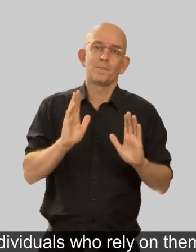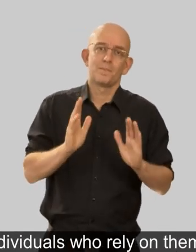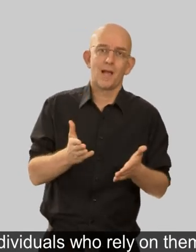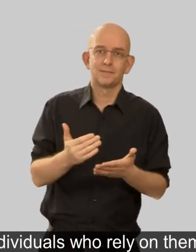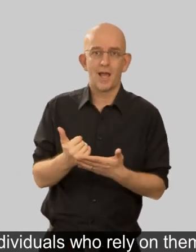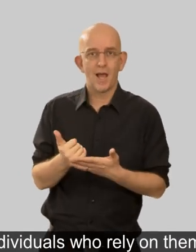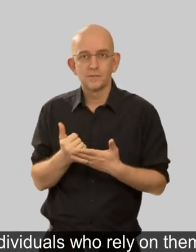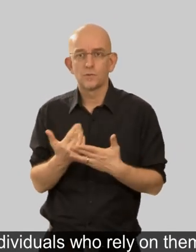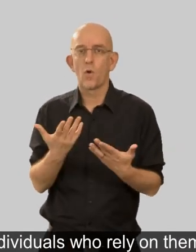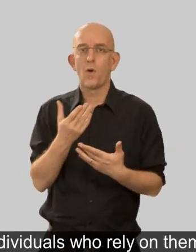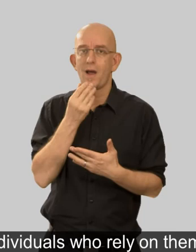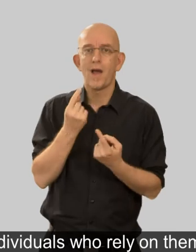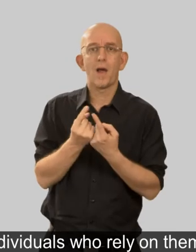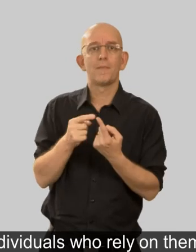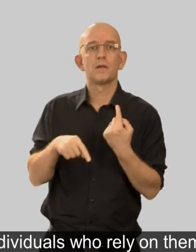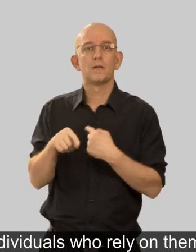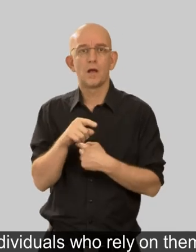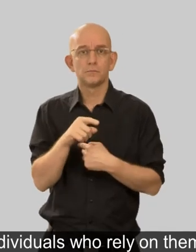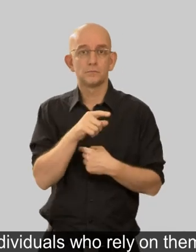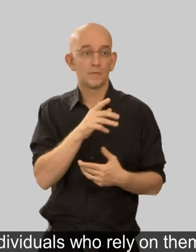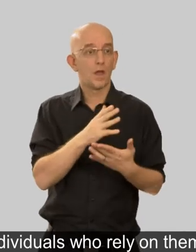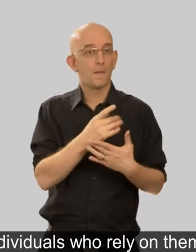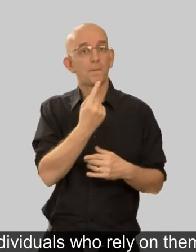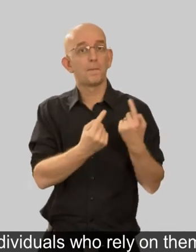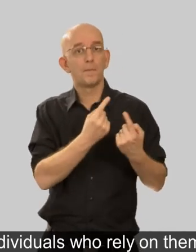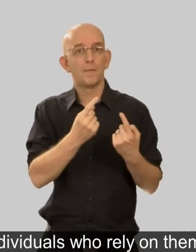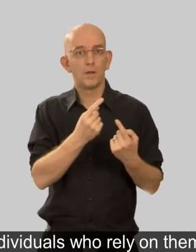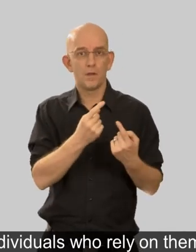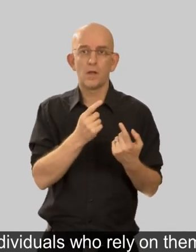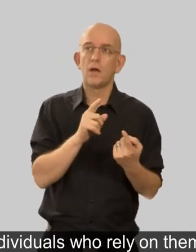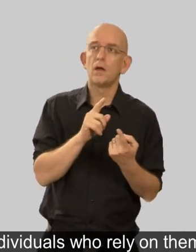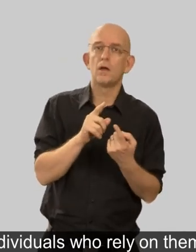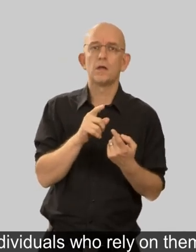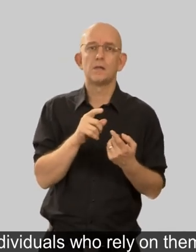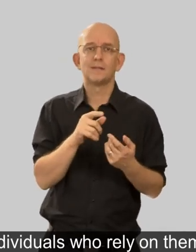Individuals who rely on them are likely to encounter lower barriers